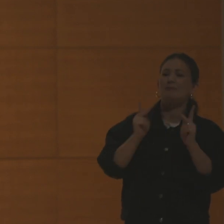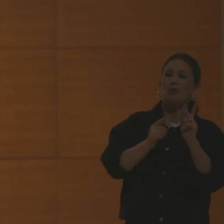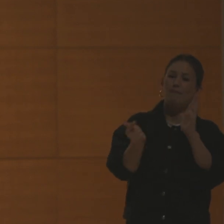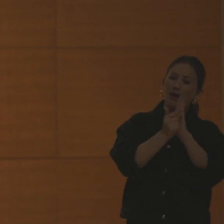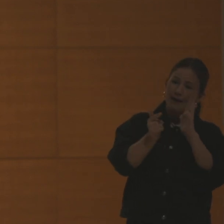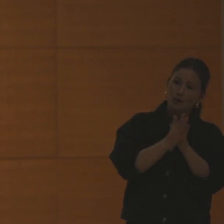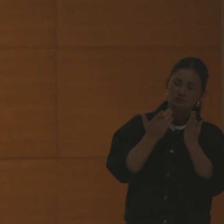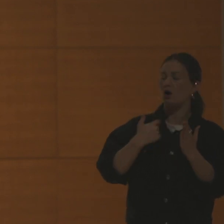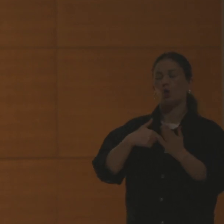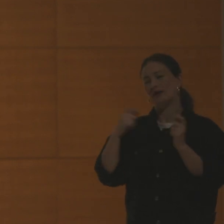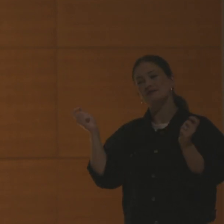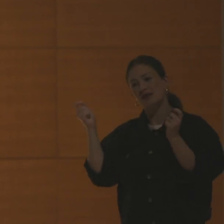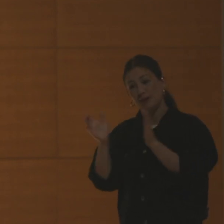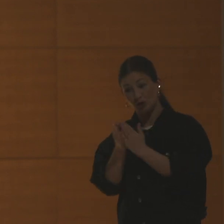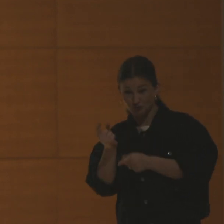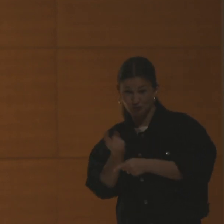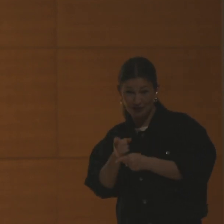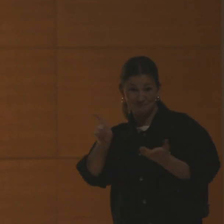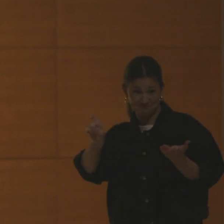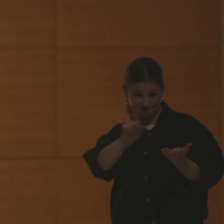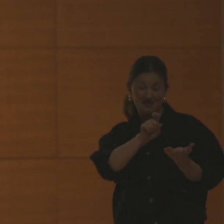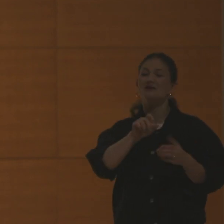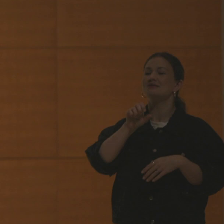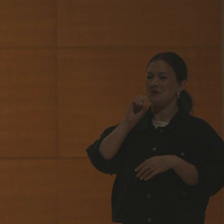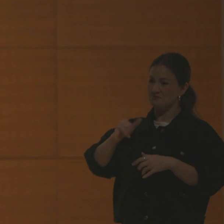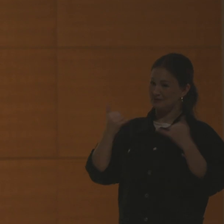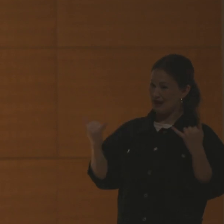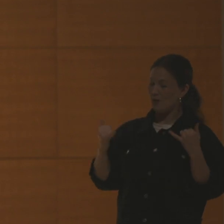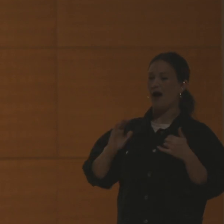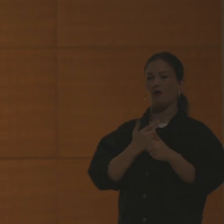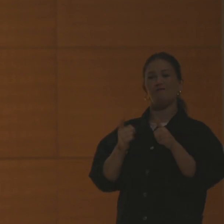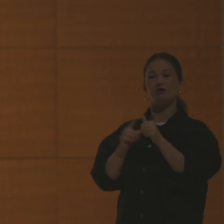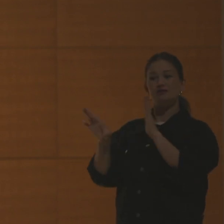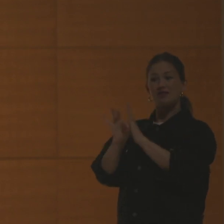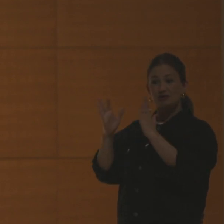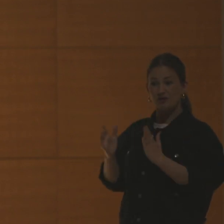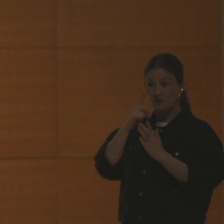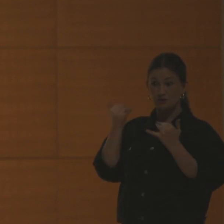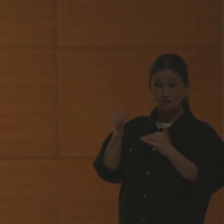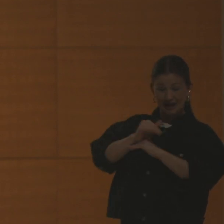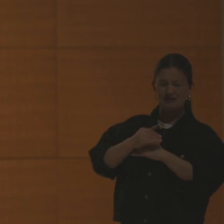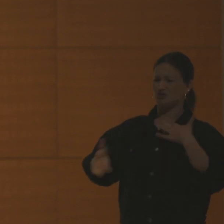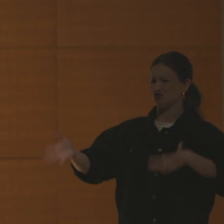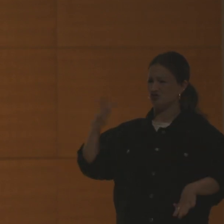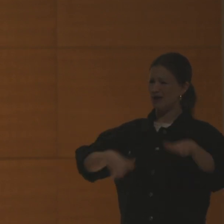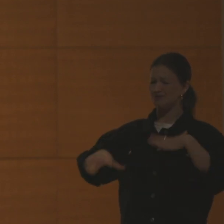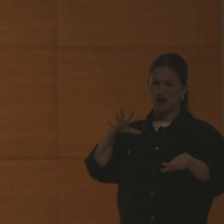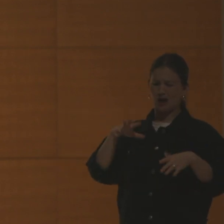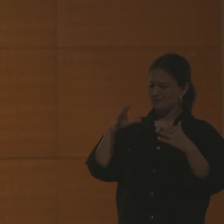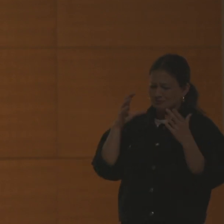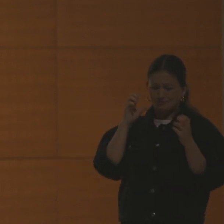books, right? Right. Without further ado, our first selector for the evening, dressed in amazing